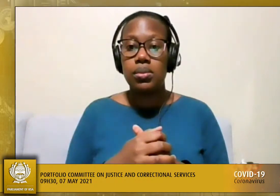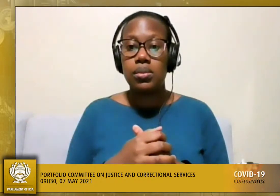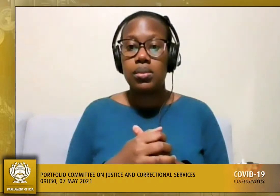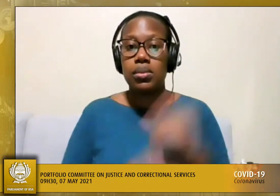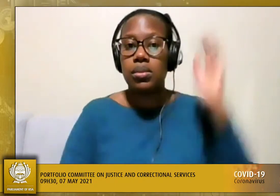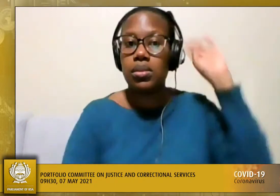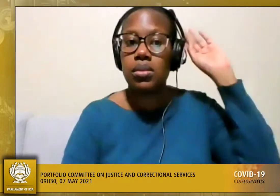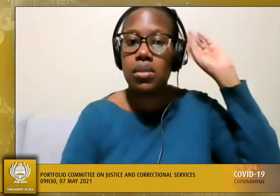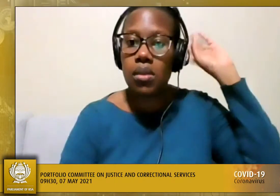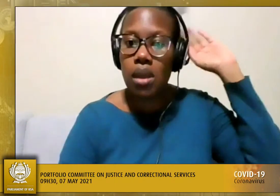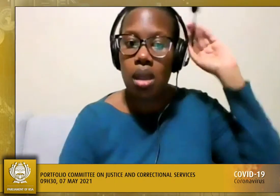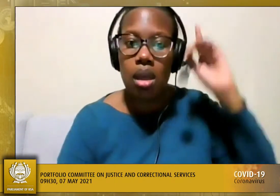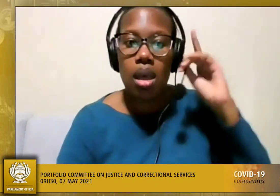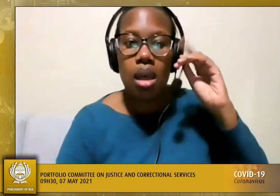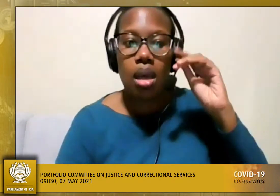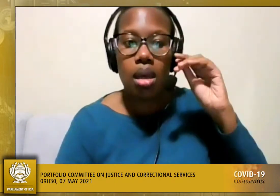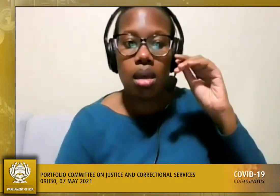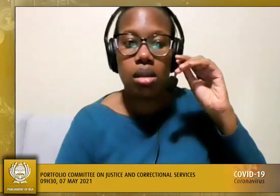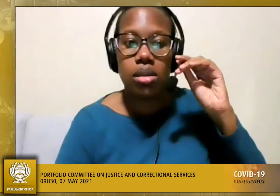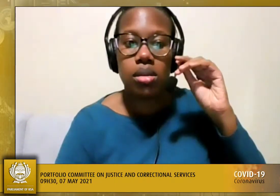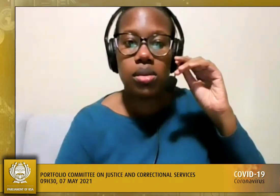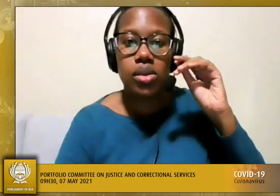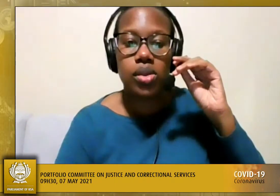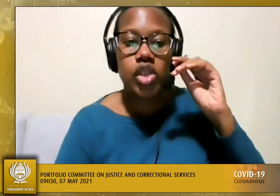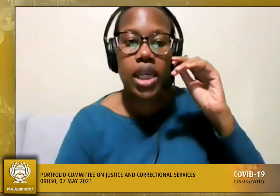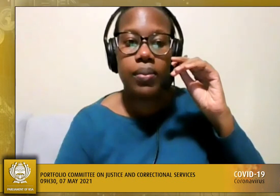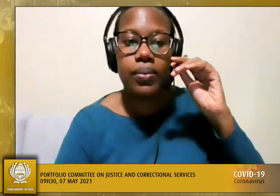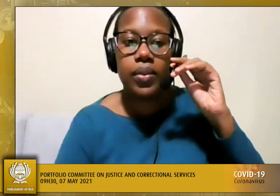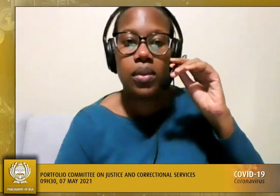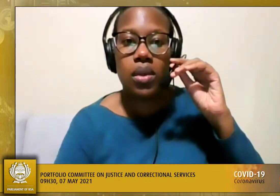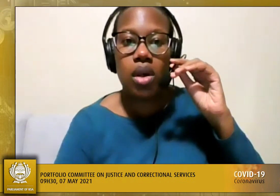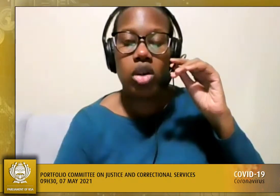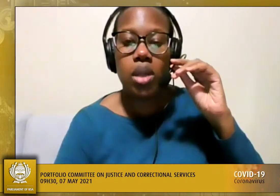and none oh okay